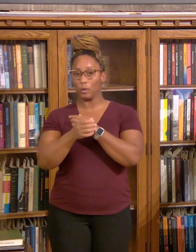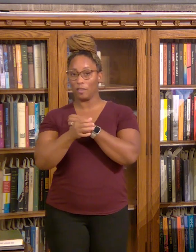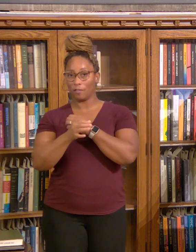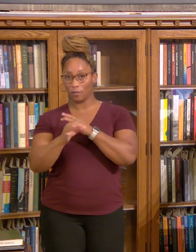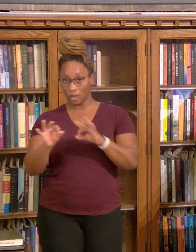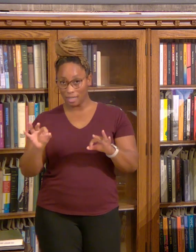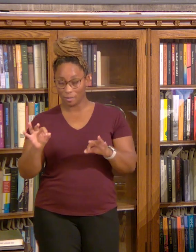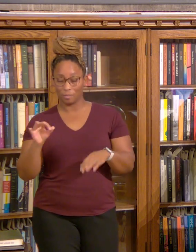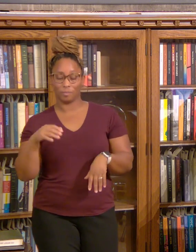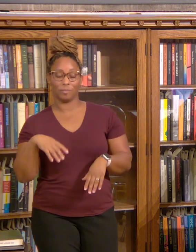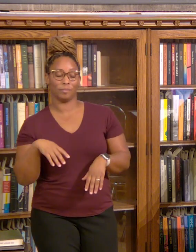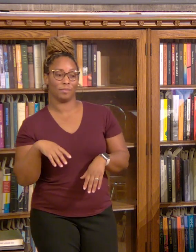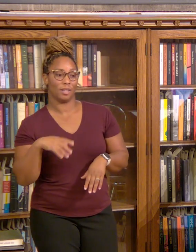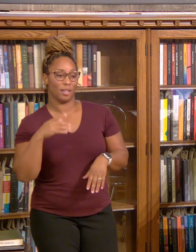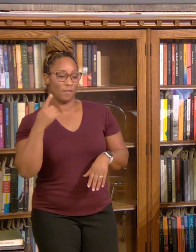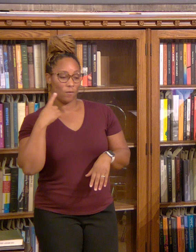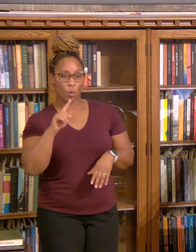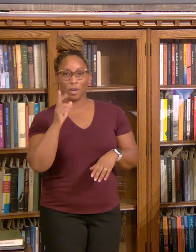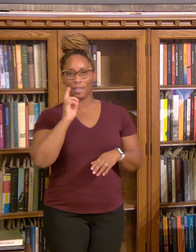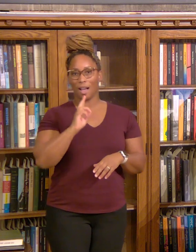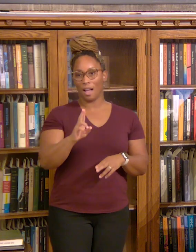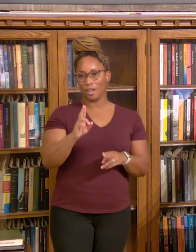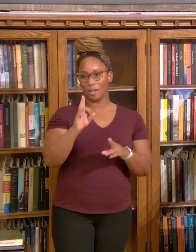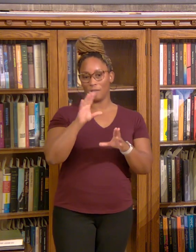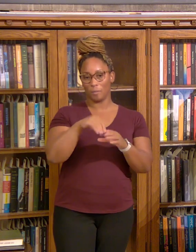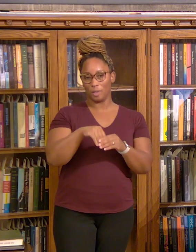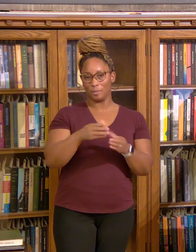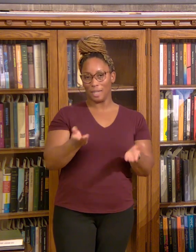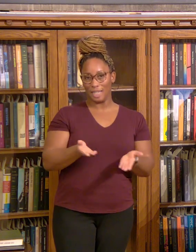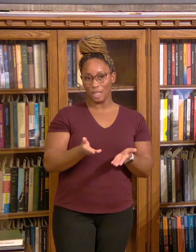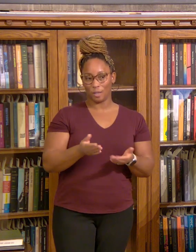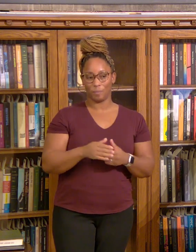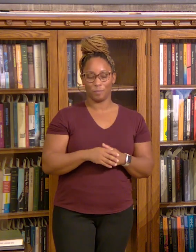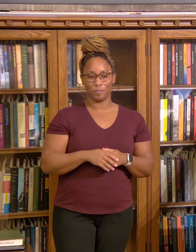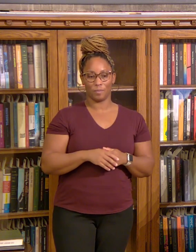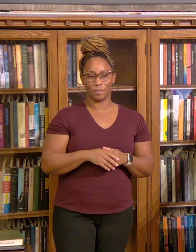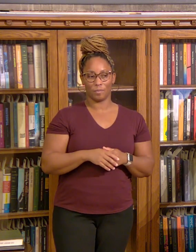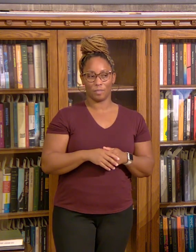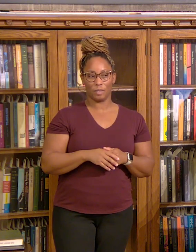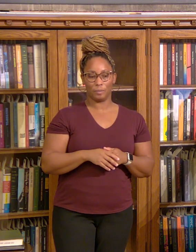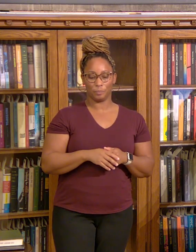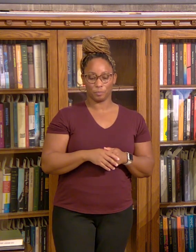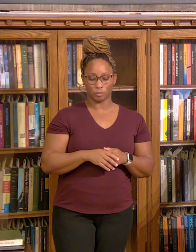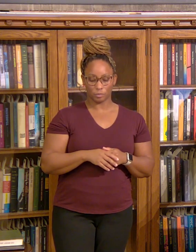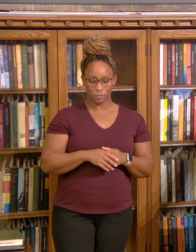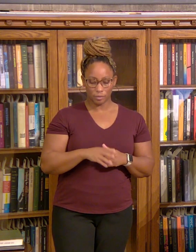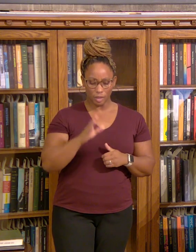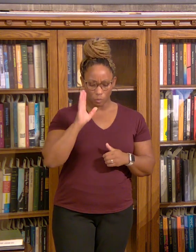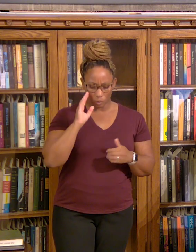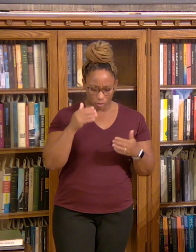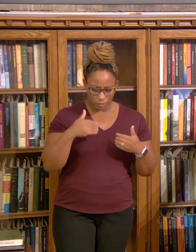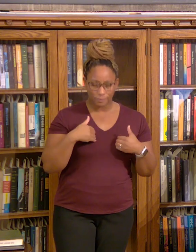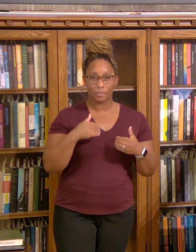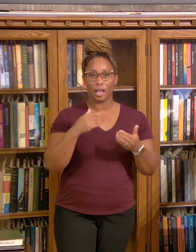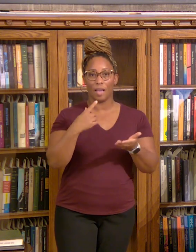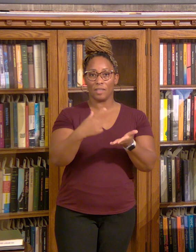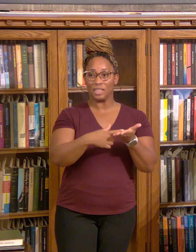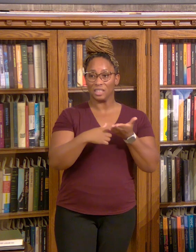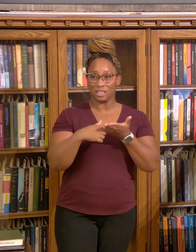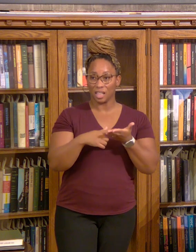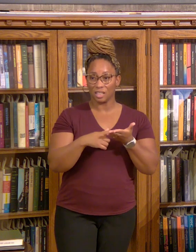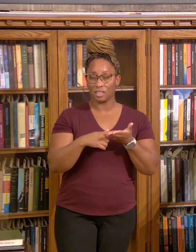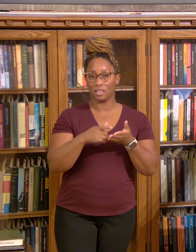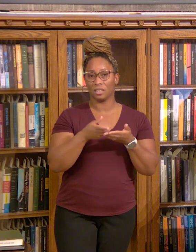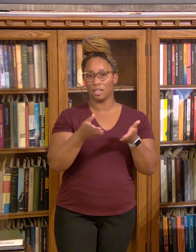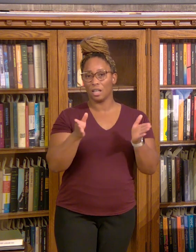for the honor of participating here for the next little while we're going to curate a discussion broadly